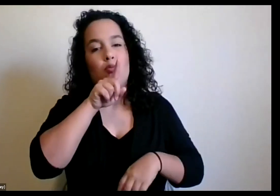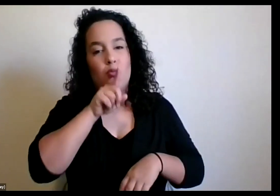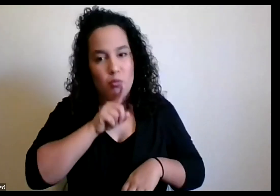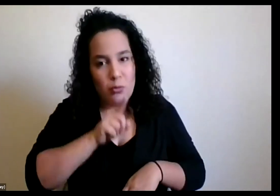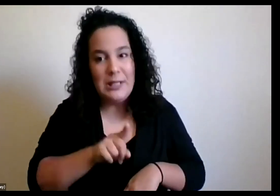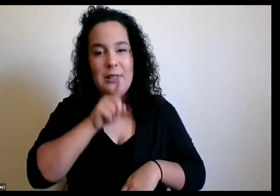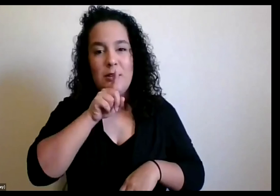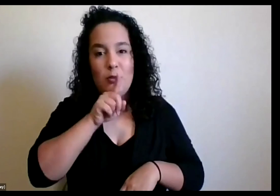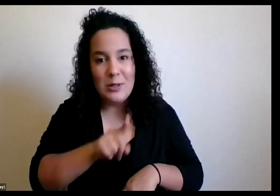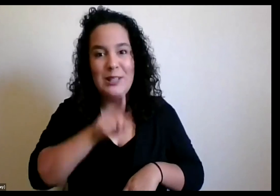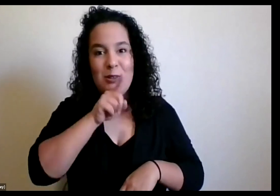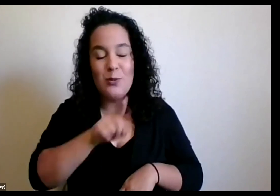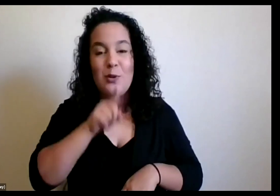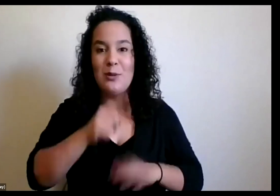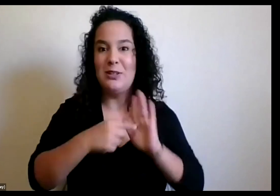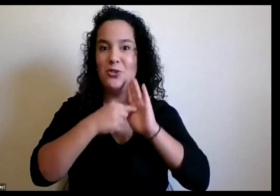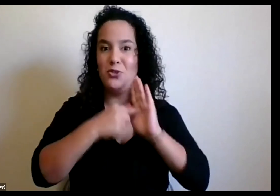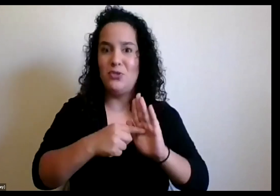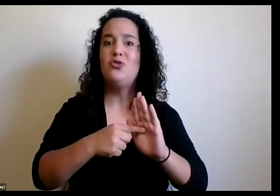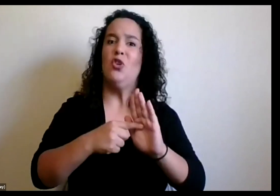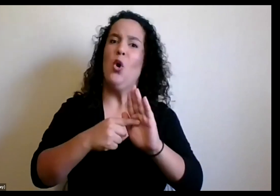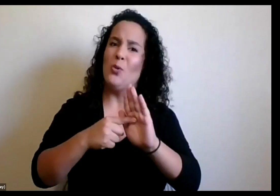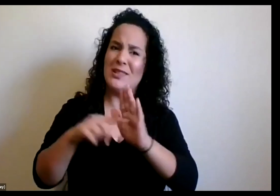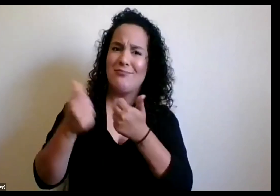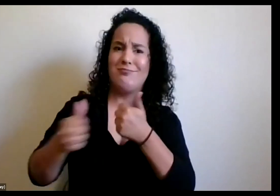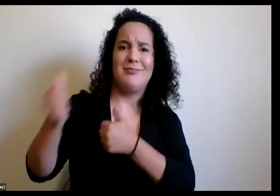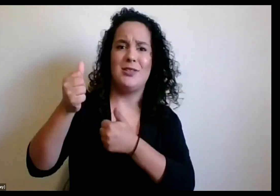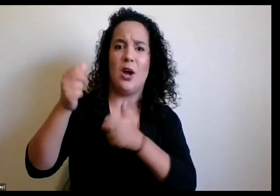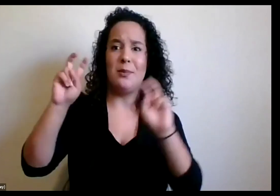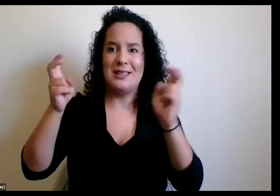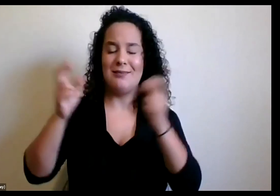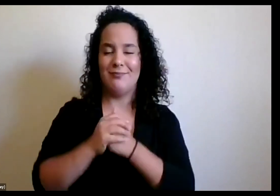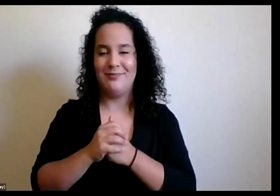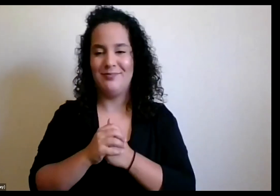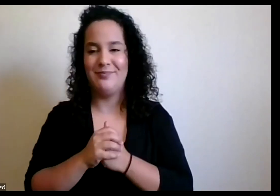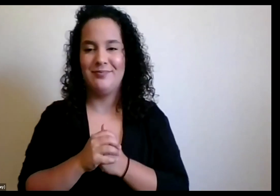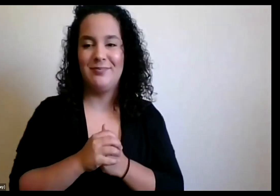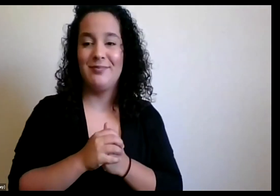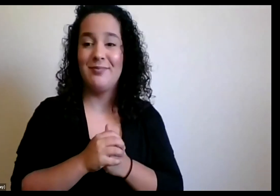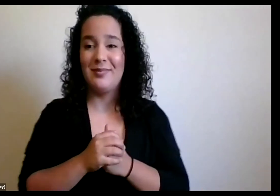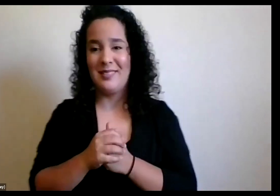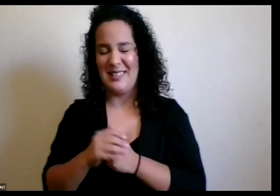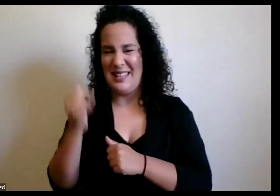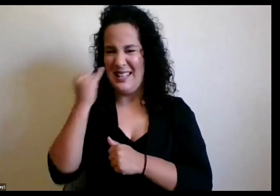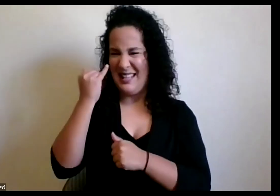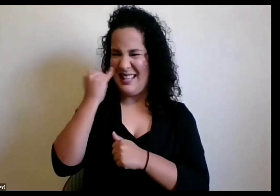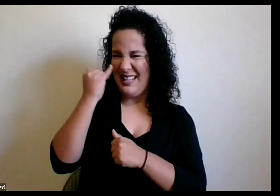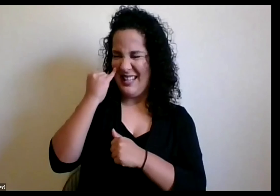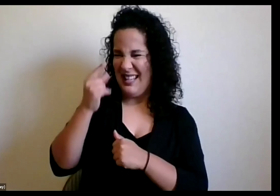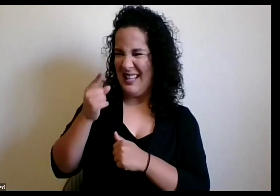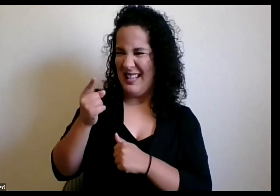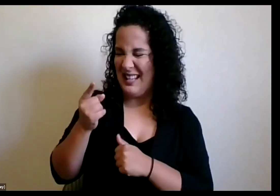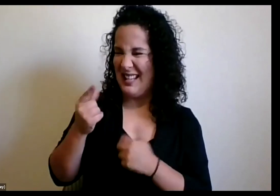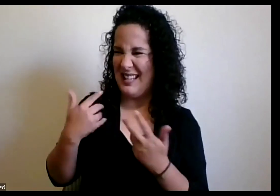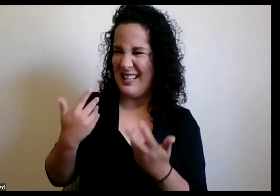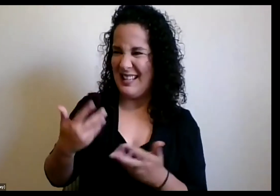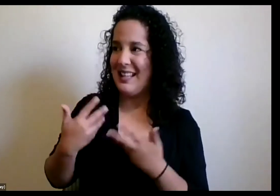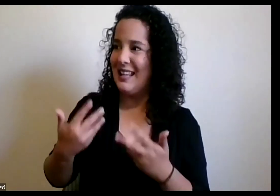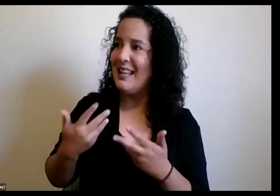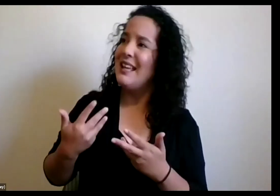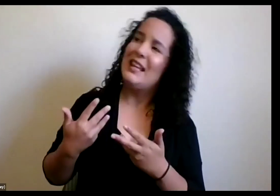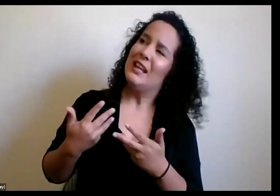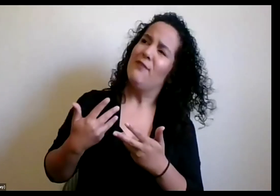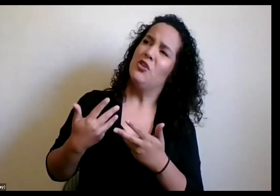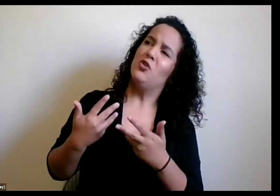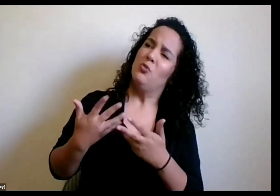that because I think there's a lot of conversation in the chat around that. People saying, wait a minute, if you lean into this notion of whatever it is, the American dream,